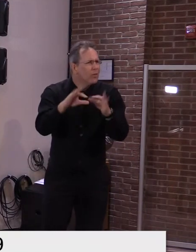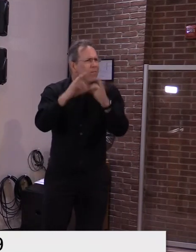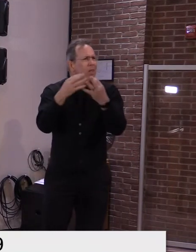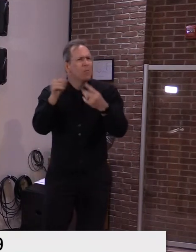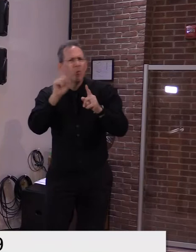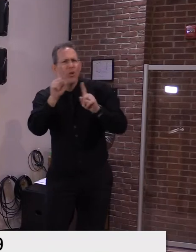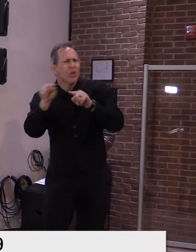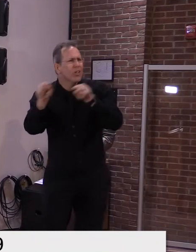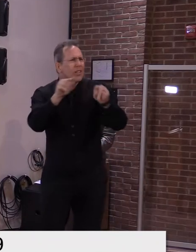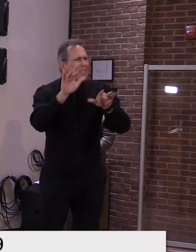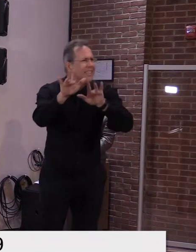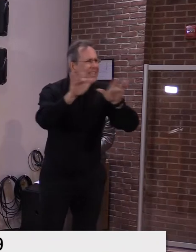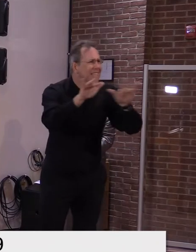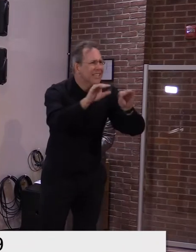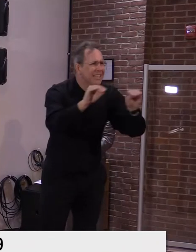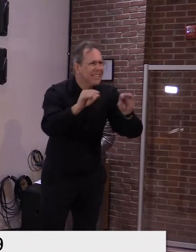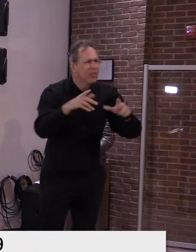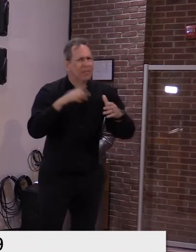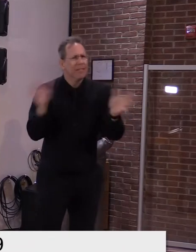that?